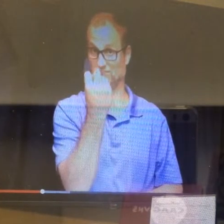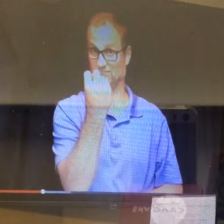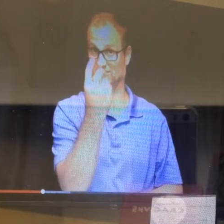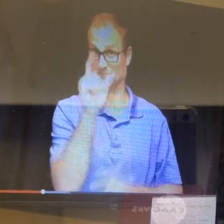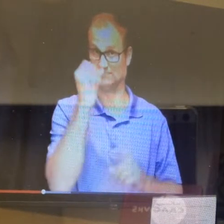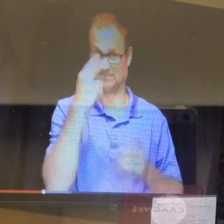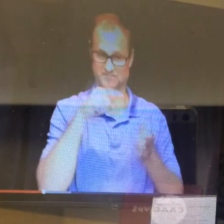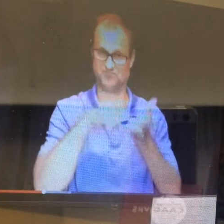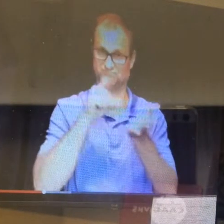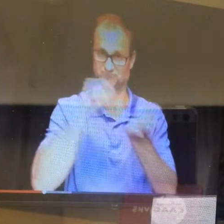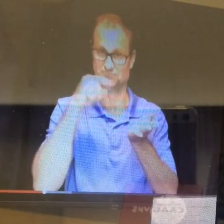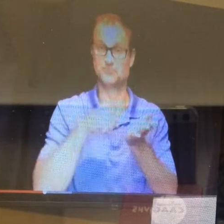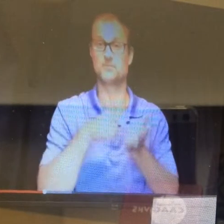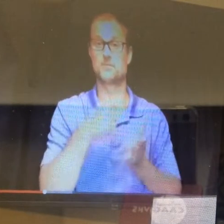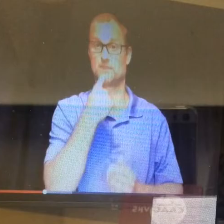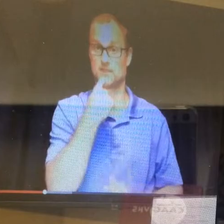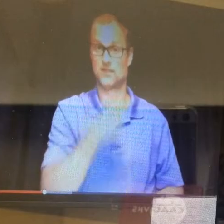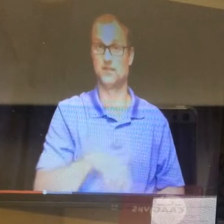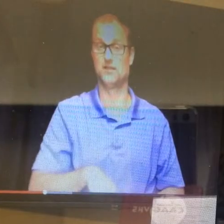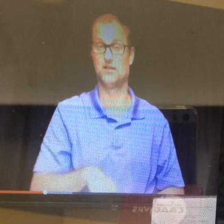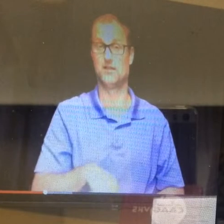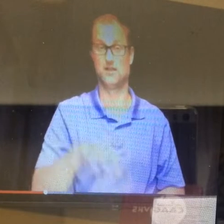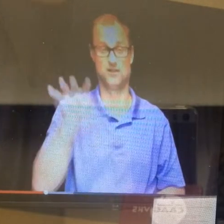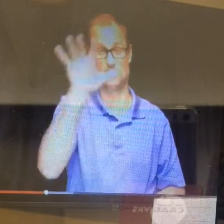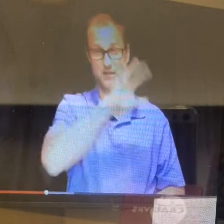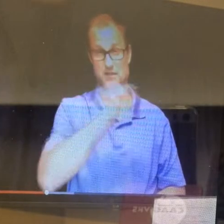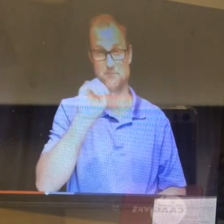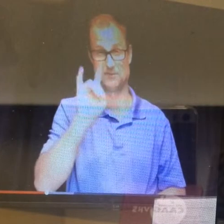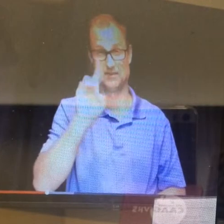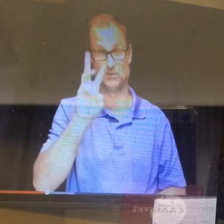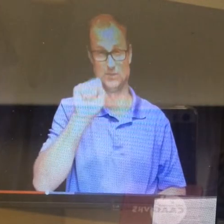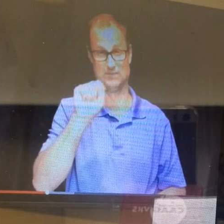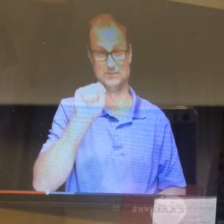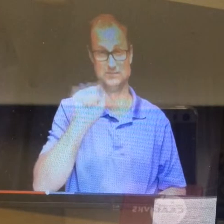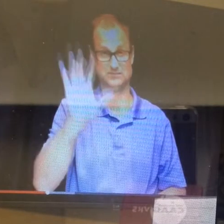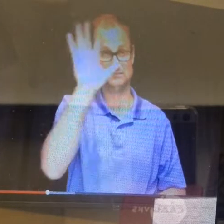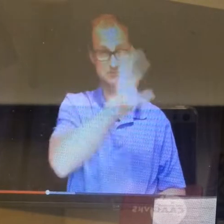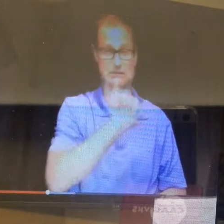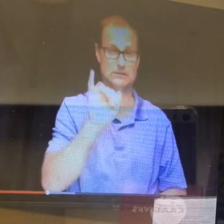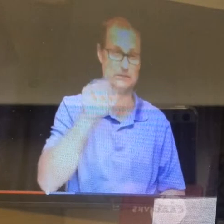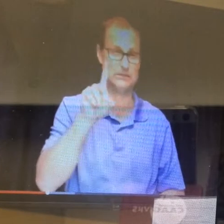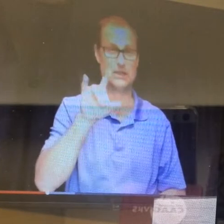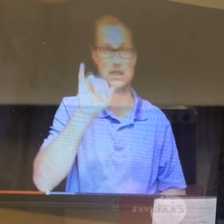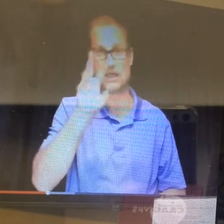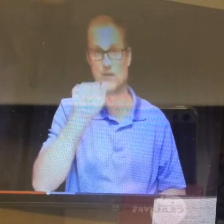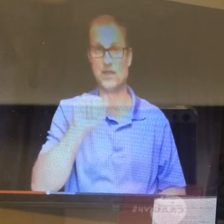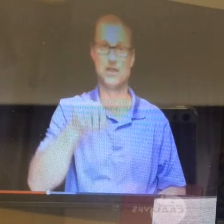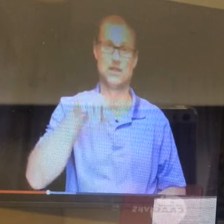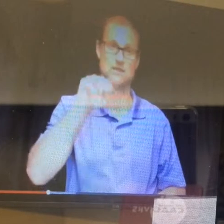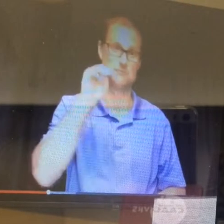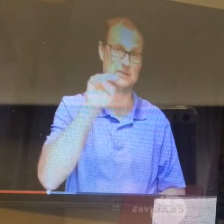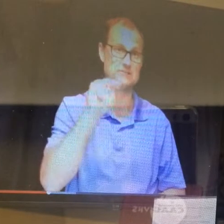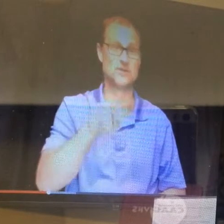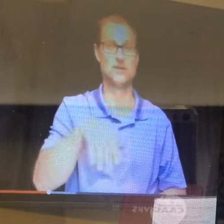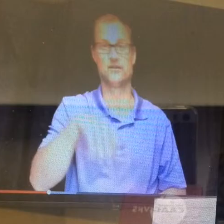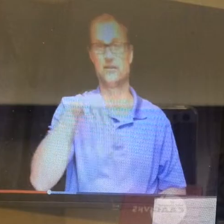further illustrating. So in 2012, I saw in the news